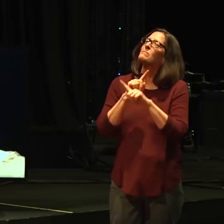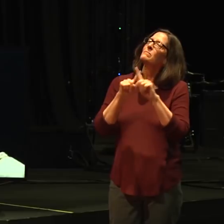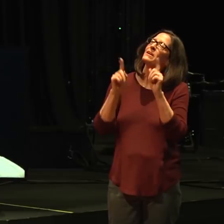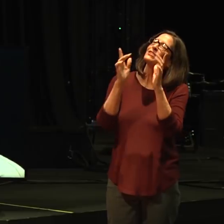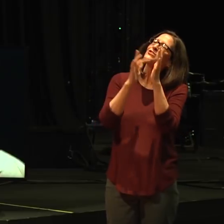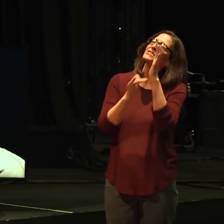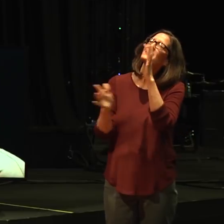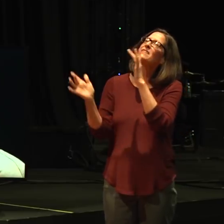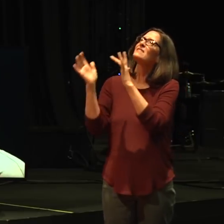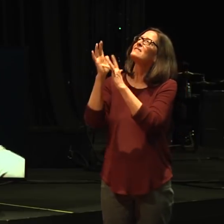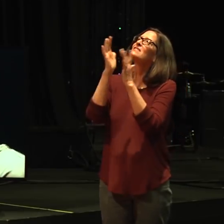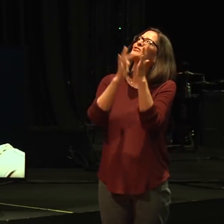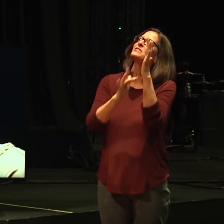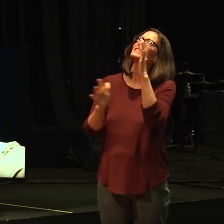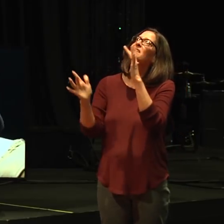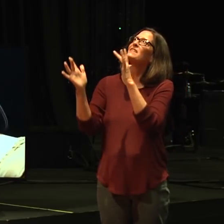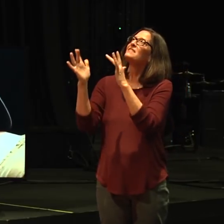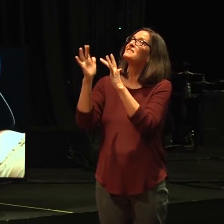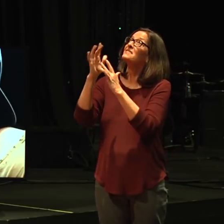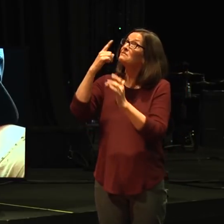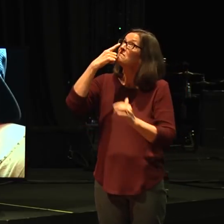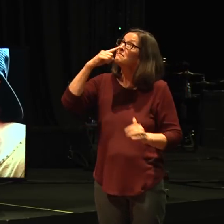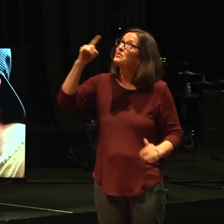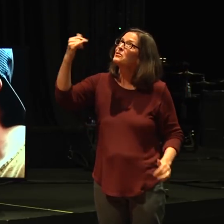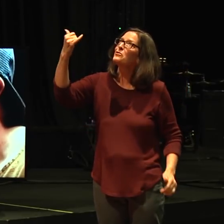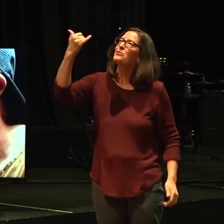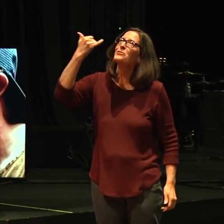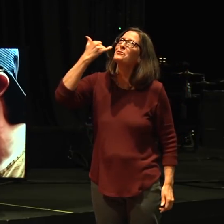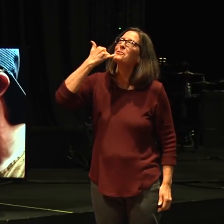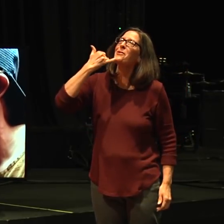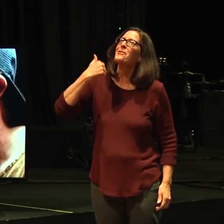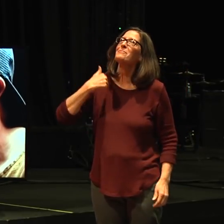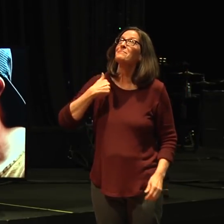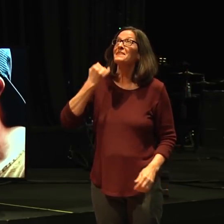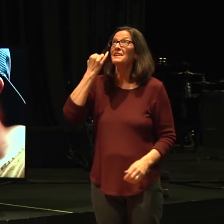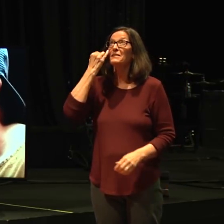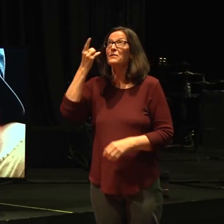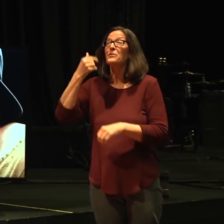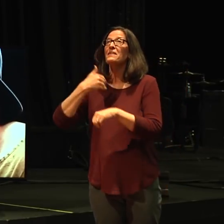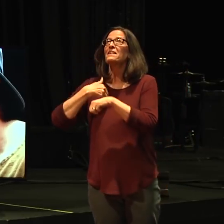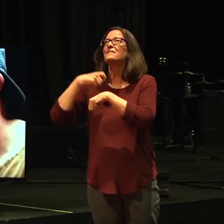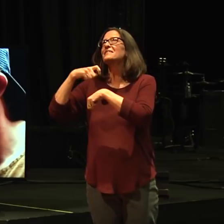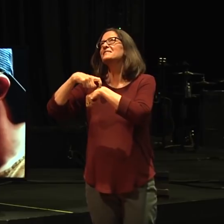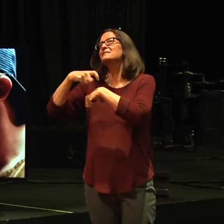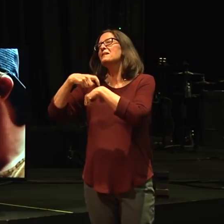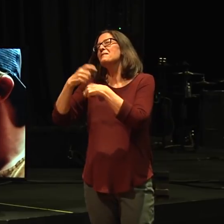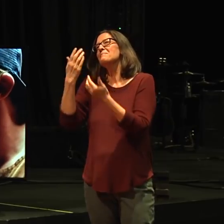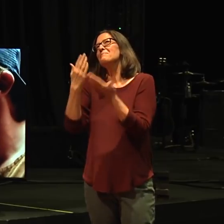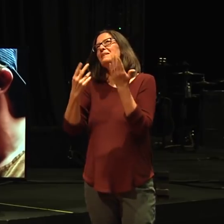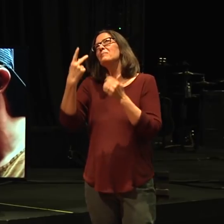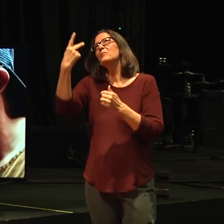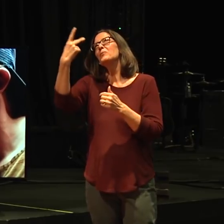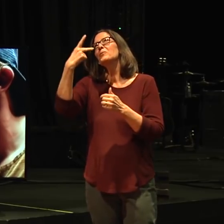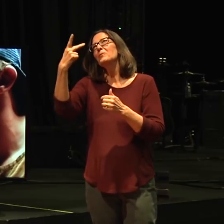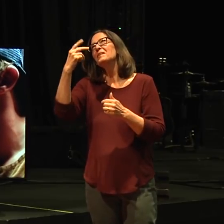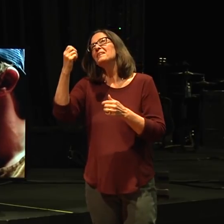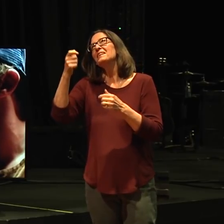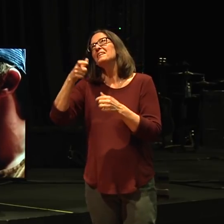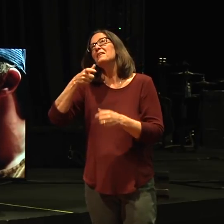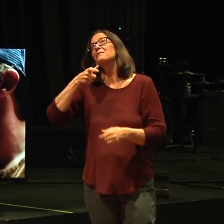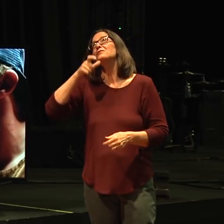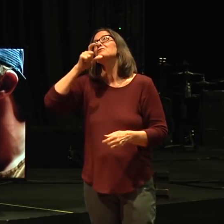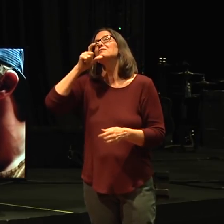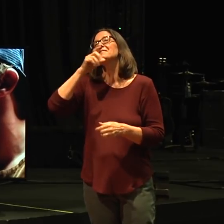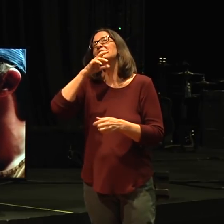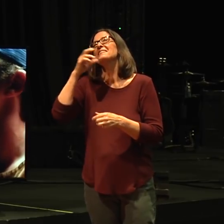But Jesus, Jesus, could you call me if you have the time? Maybe we could have a